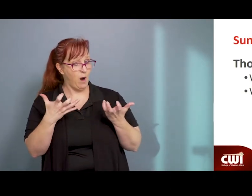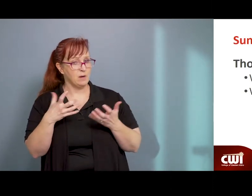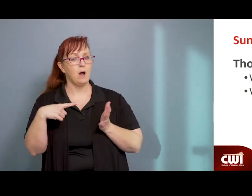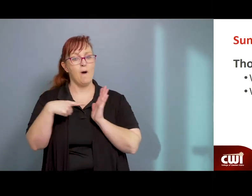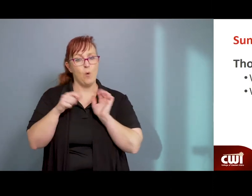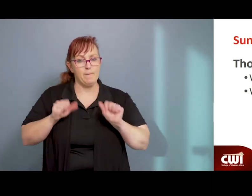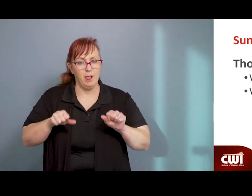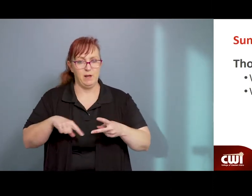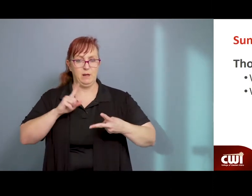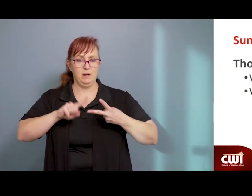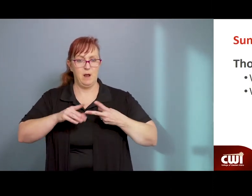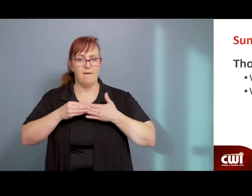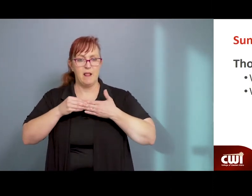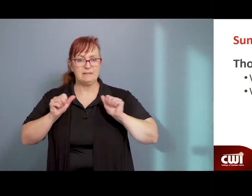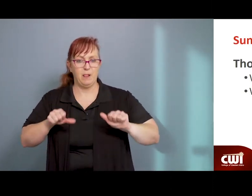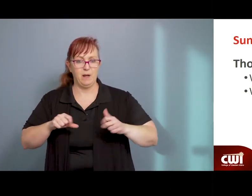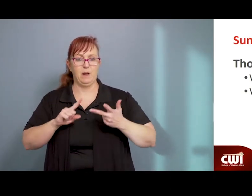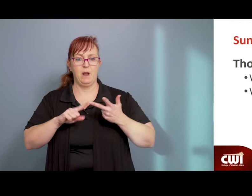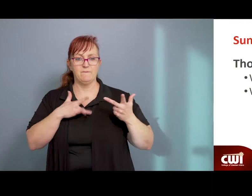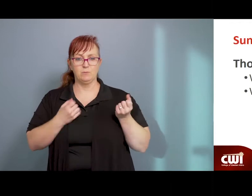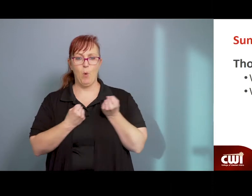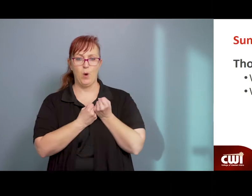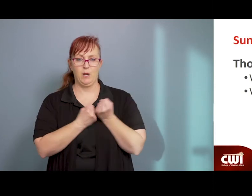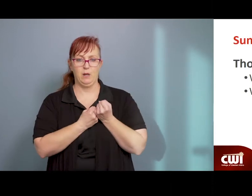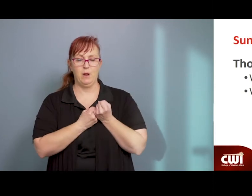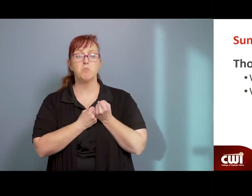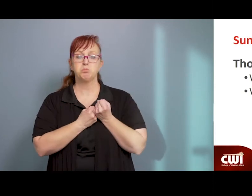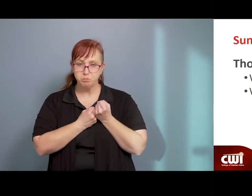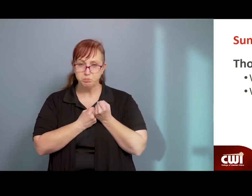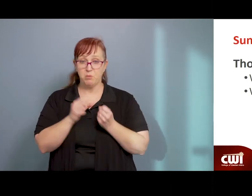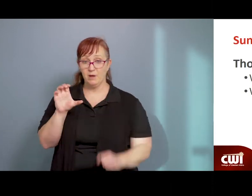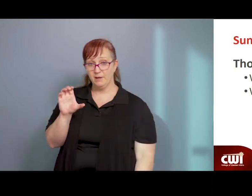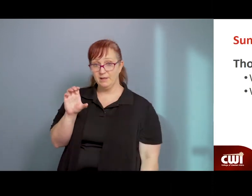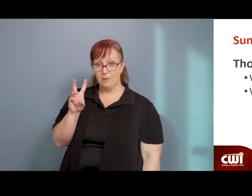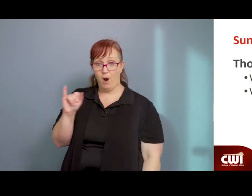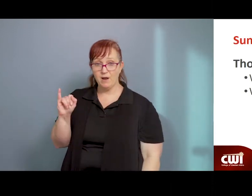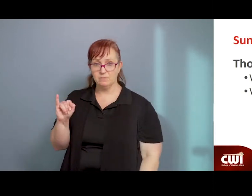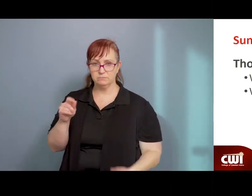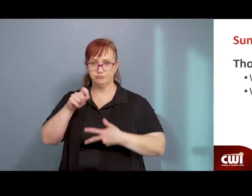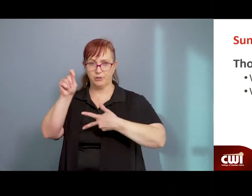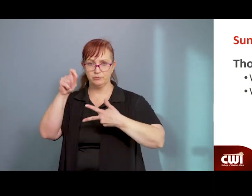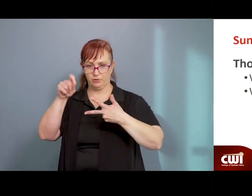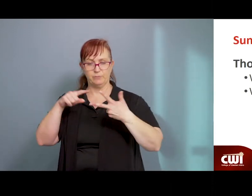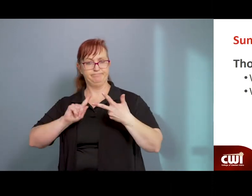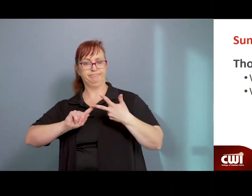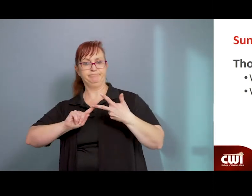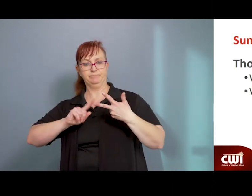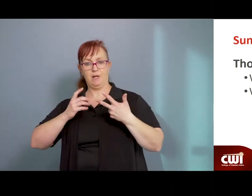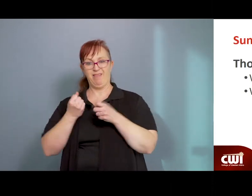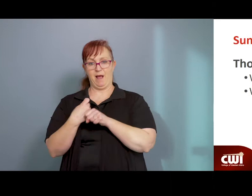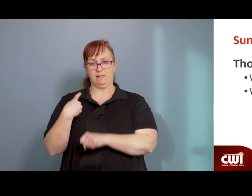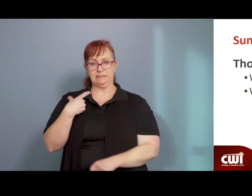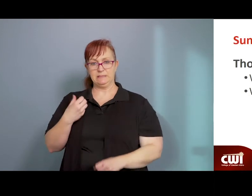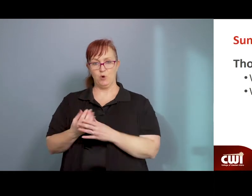want flexibility, and they want support. And again, CWI addressed that last spring by creating